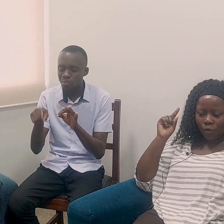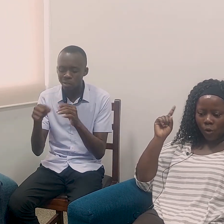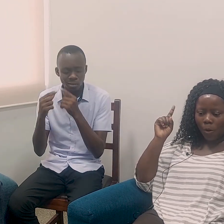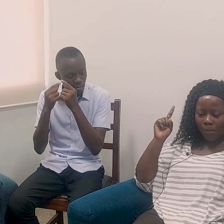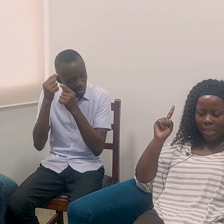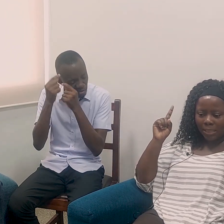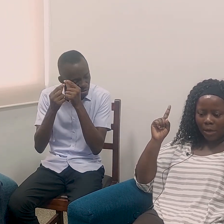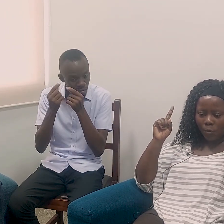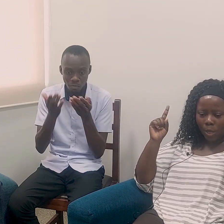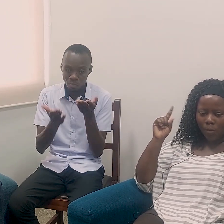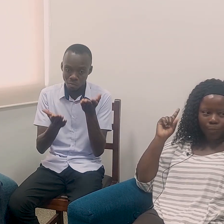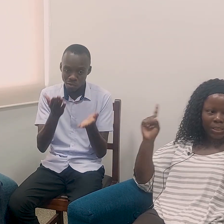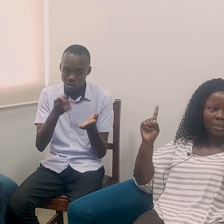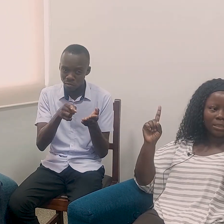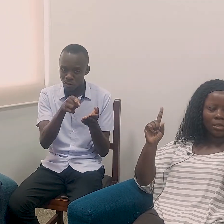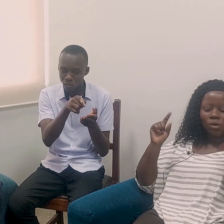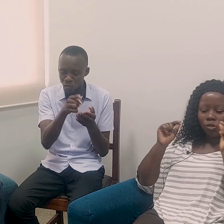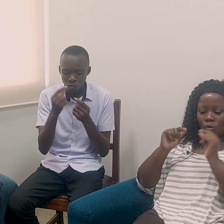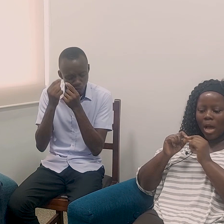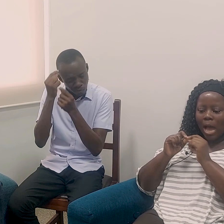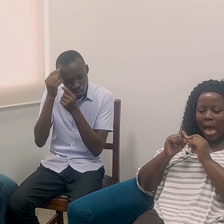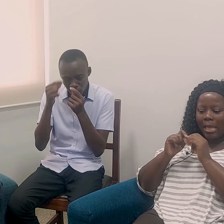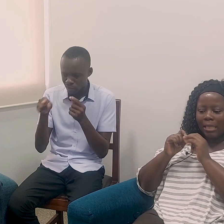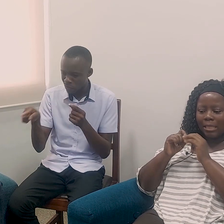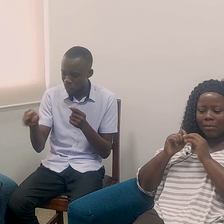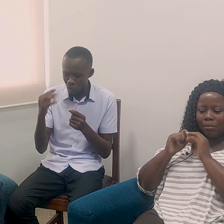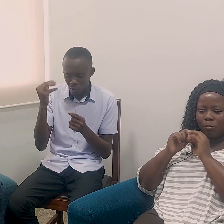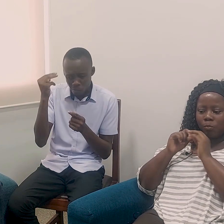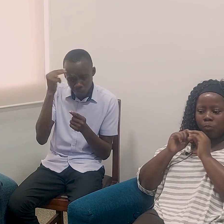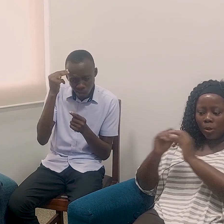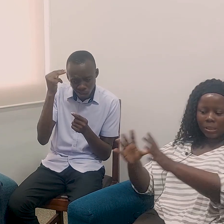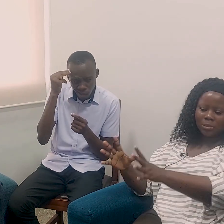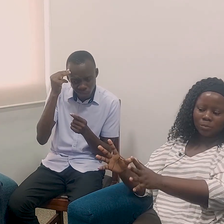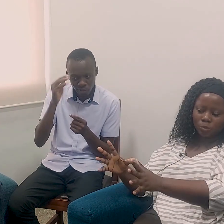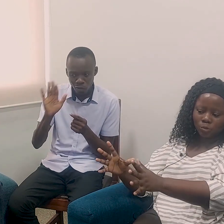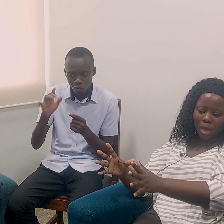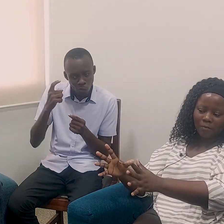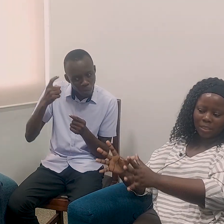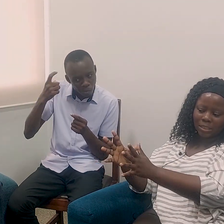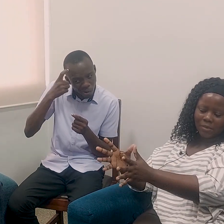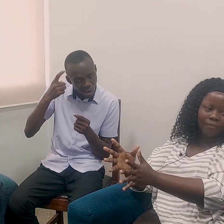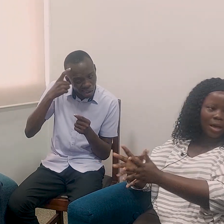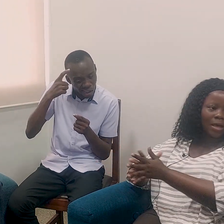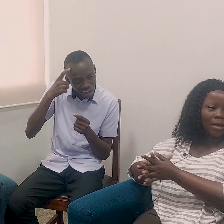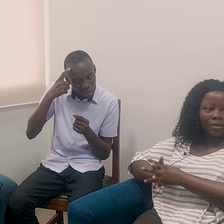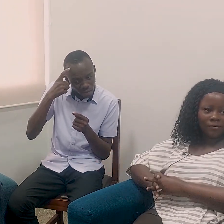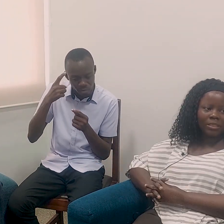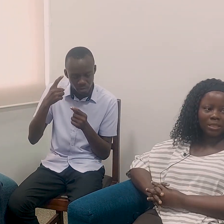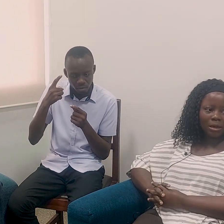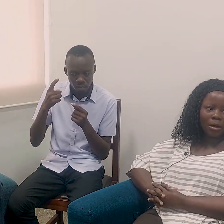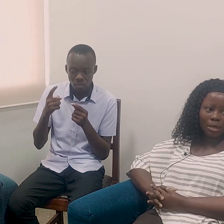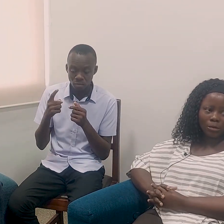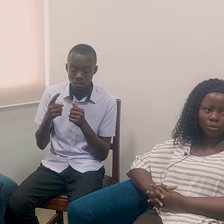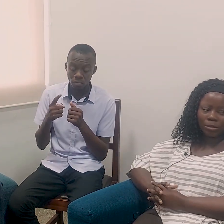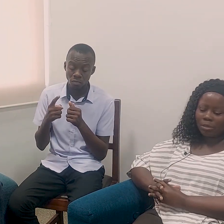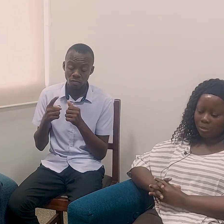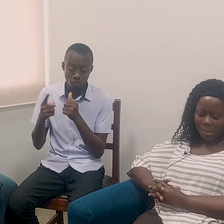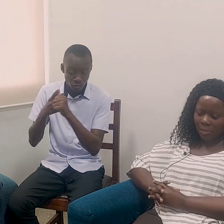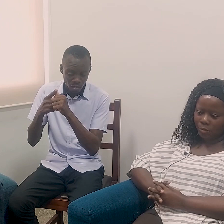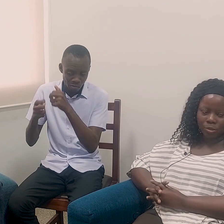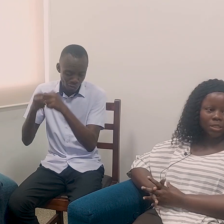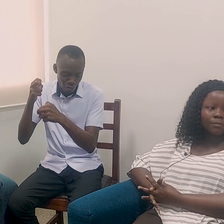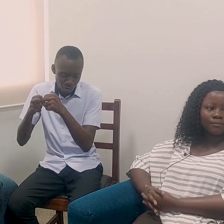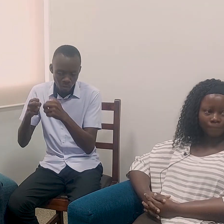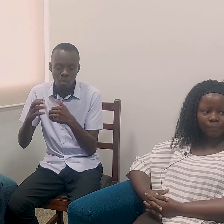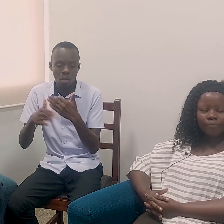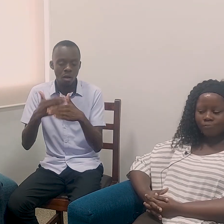for your mental well-being, you are highly possible to have a safer physical health than